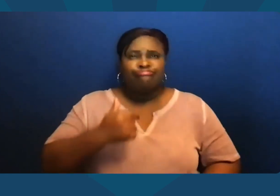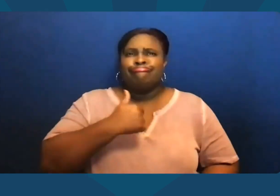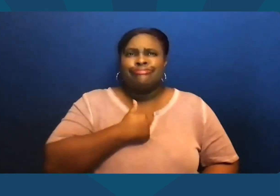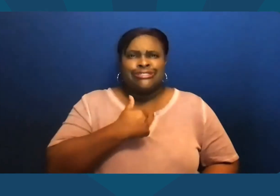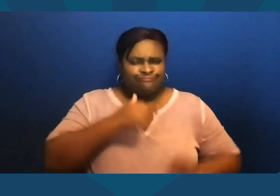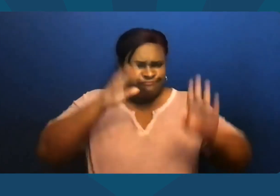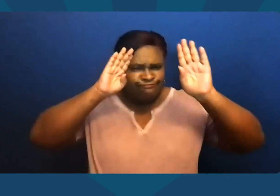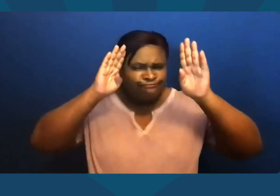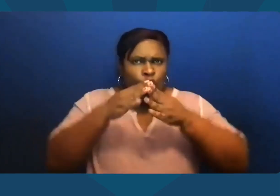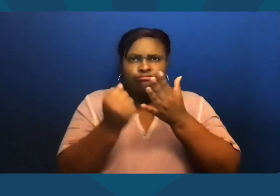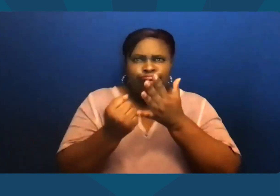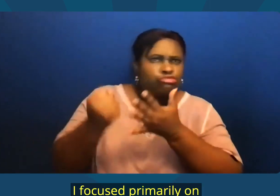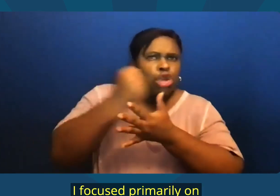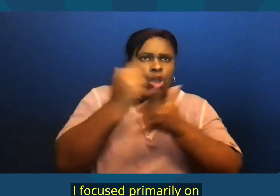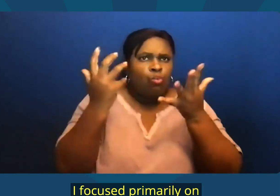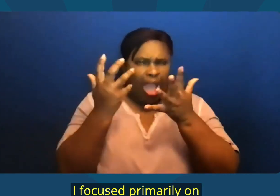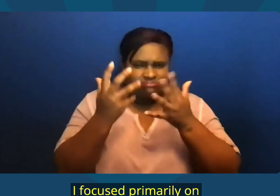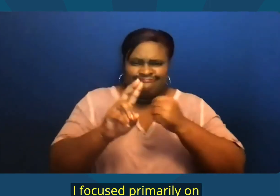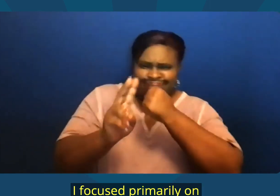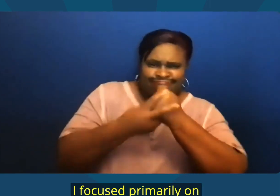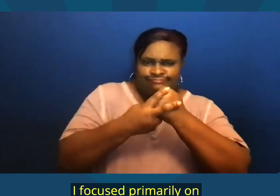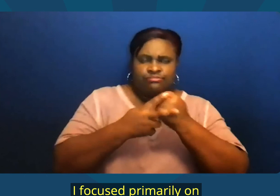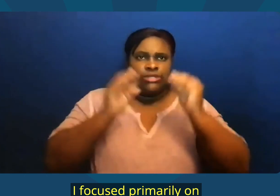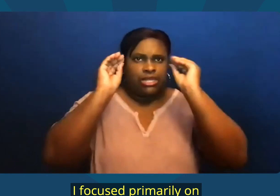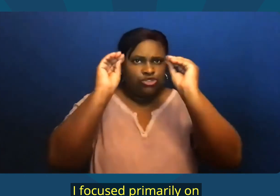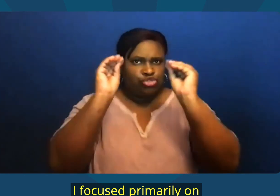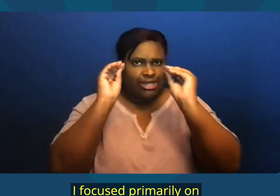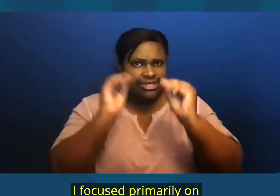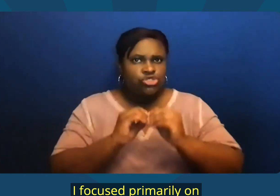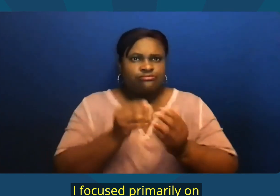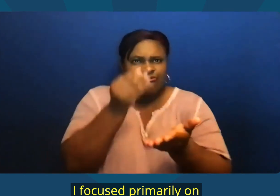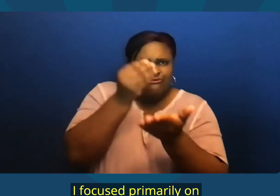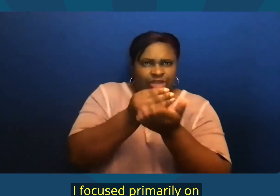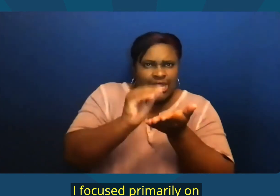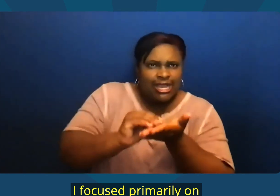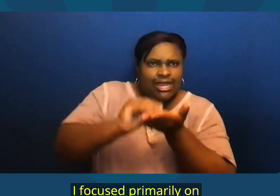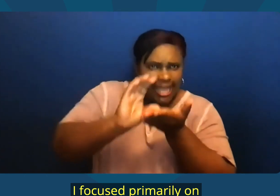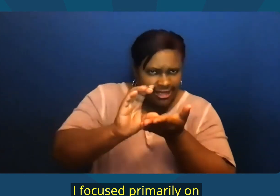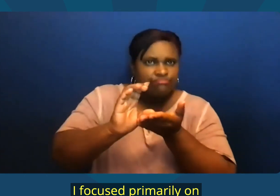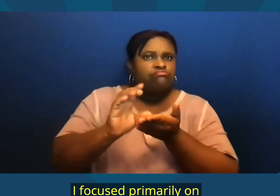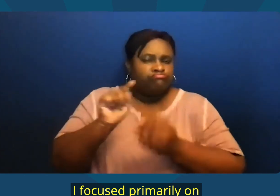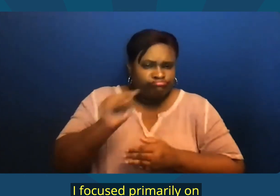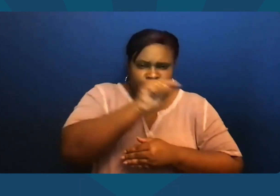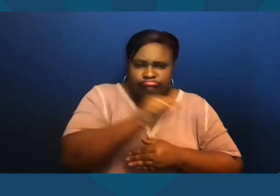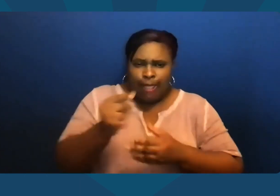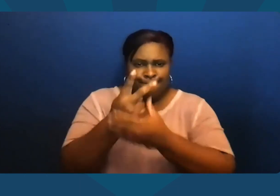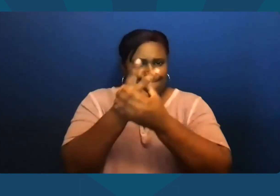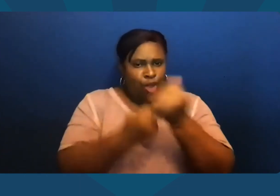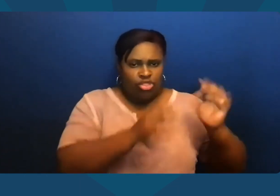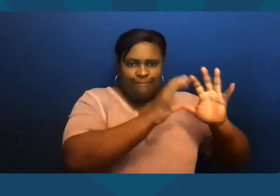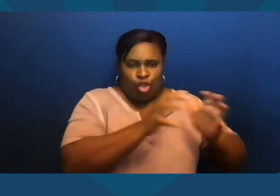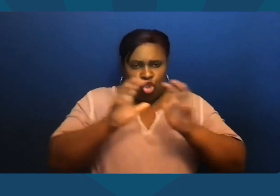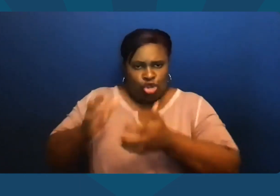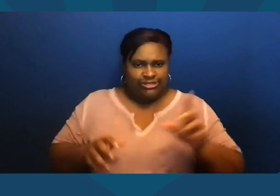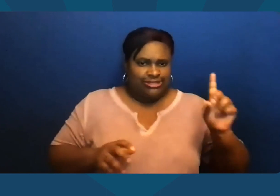During my time in the Senate, I've focused primarily on restoring education funding and working